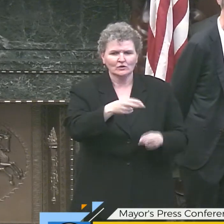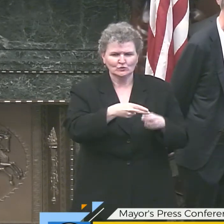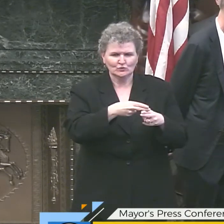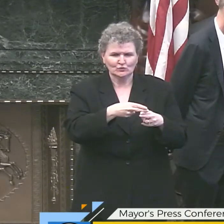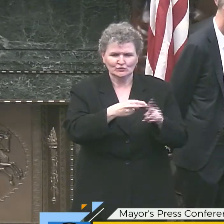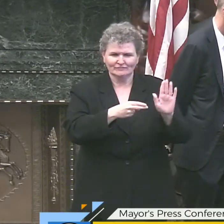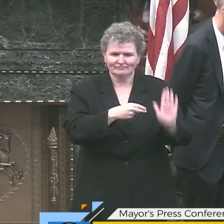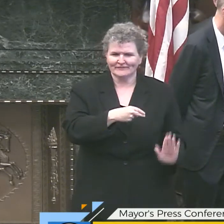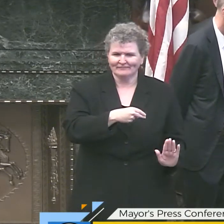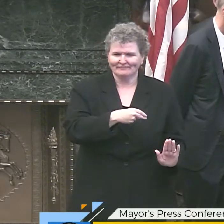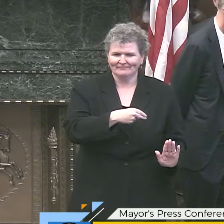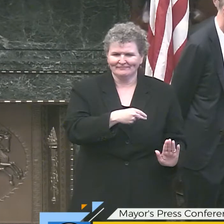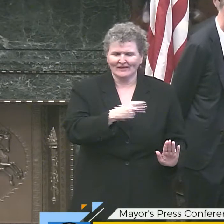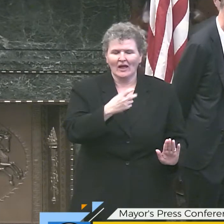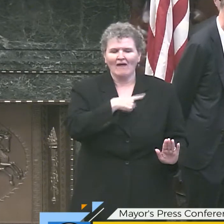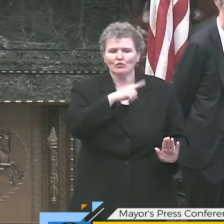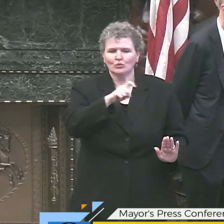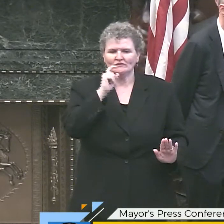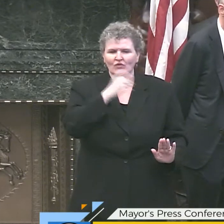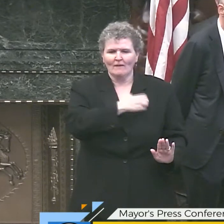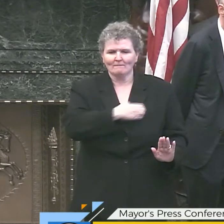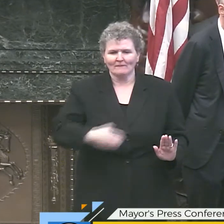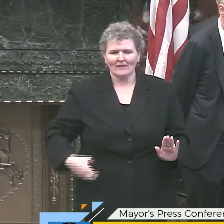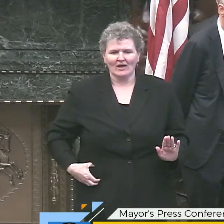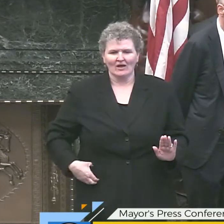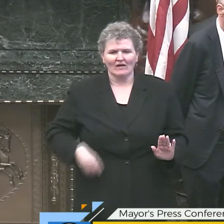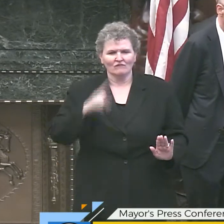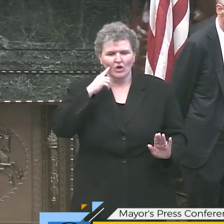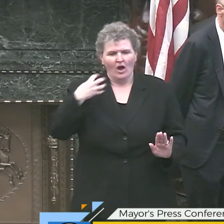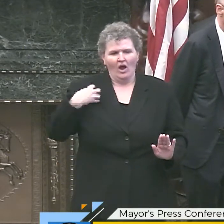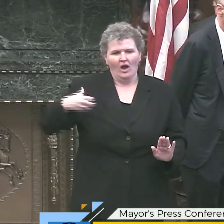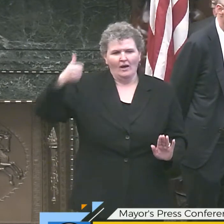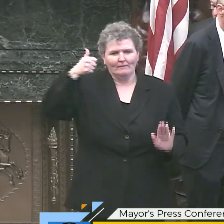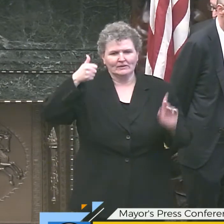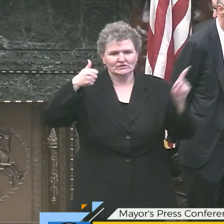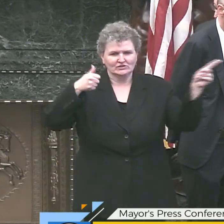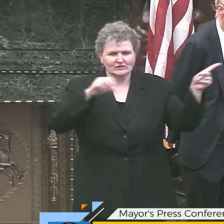questions for the mayor and Commissioner Outlaw. Okay, we will come back to you.